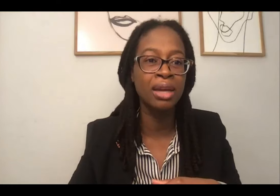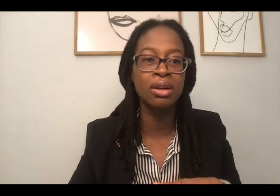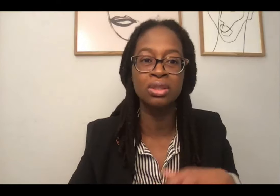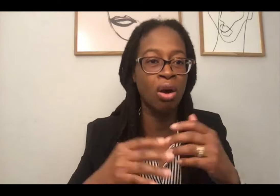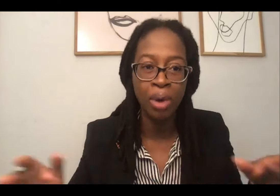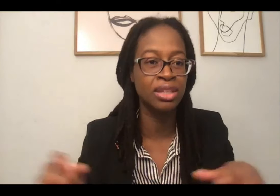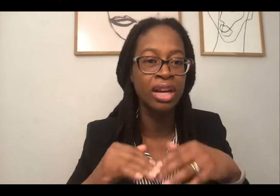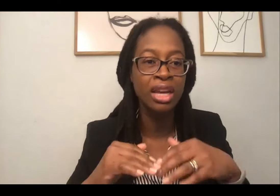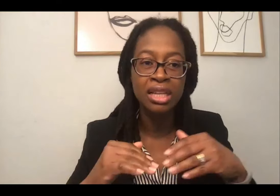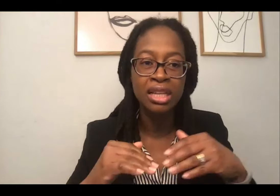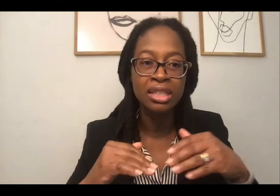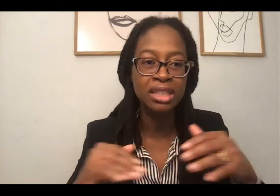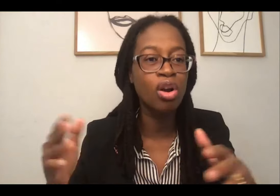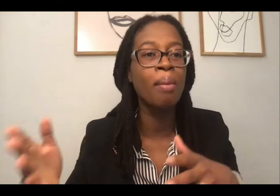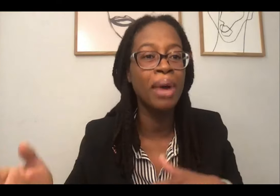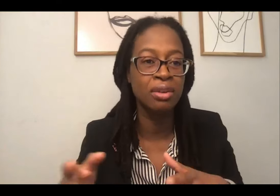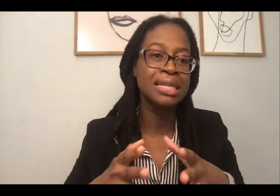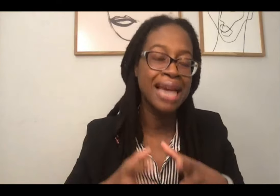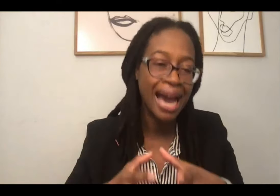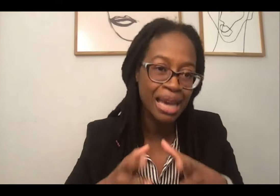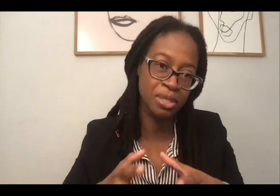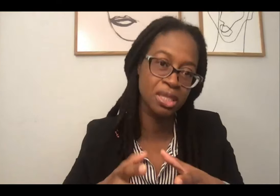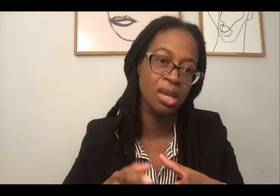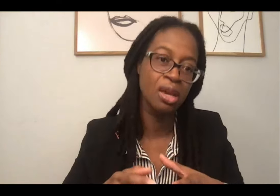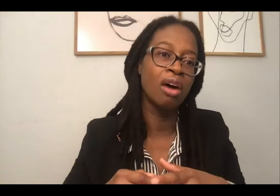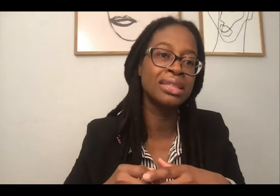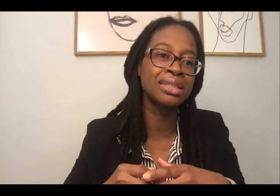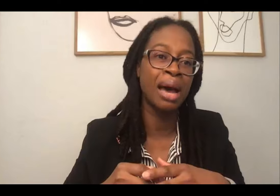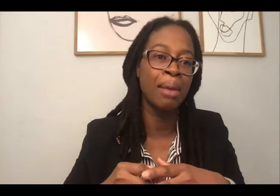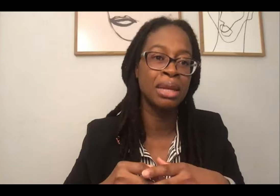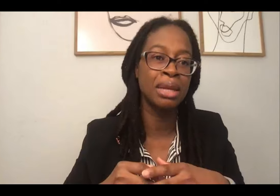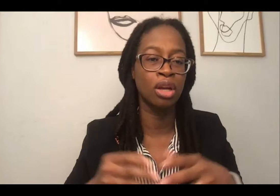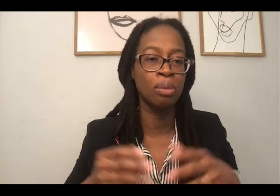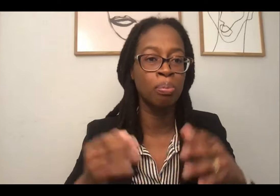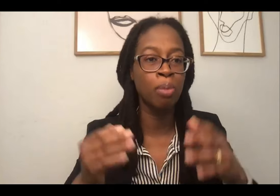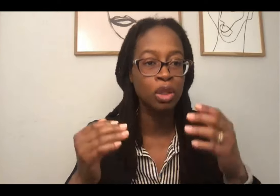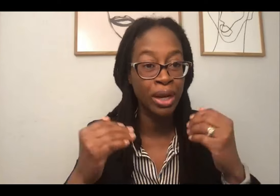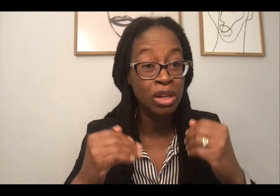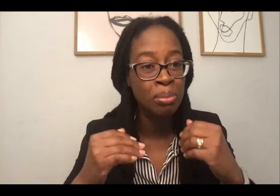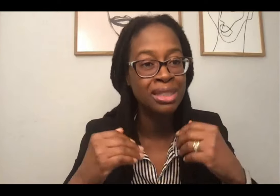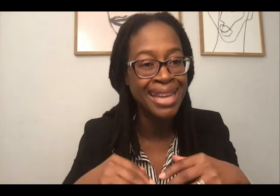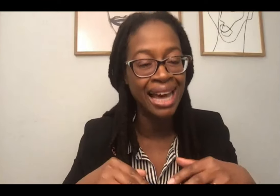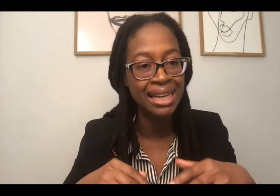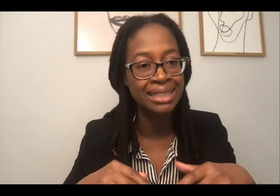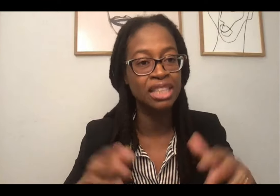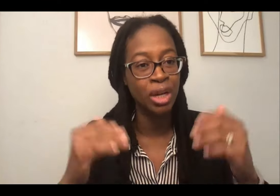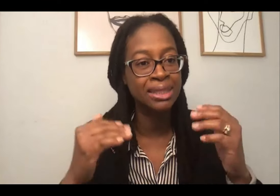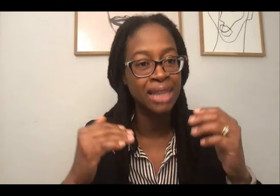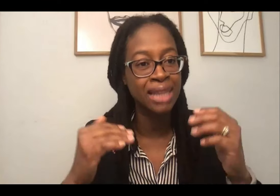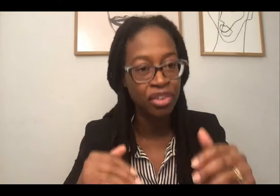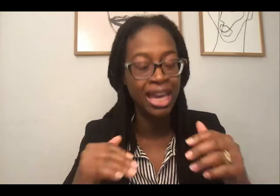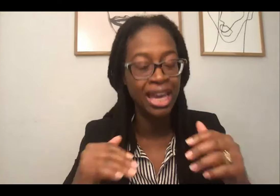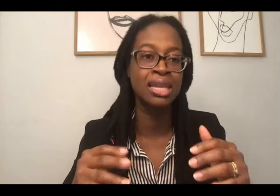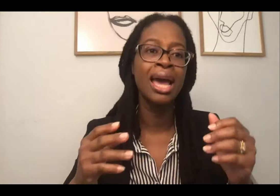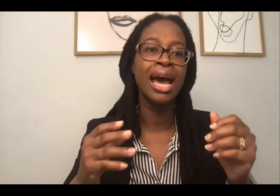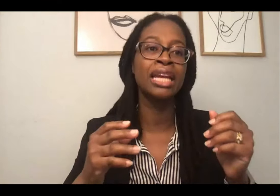otherwise. There are several comparative types of examination, but when it comes to the data analysis, dredging, disaggregating,